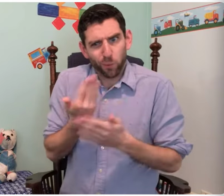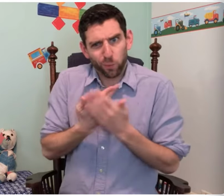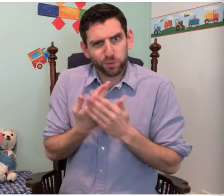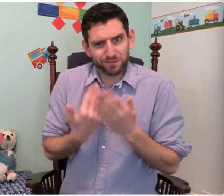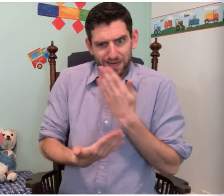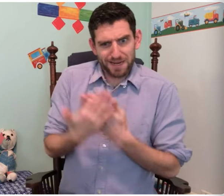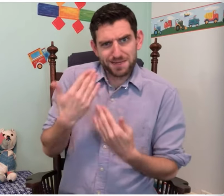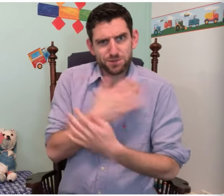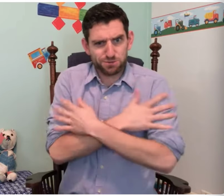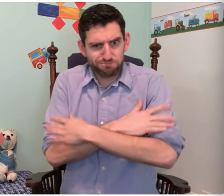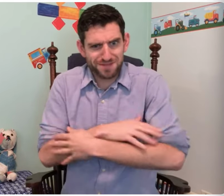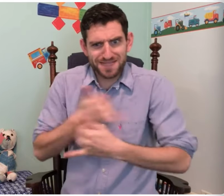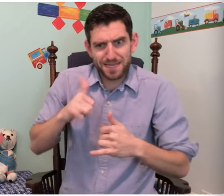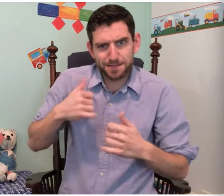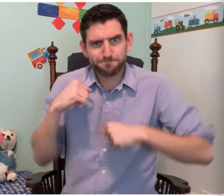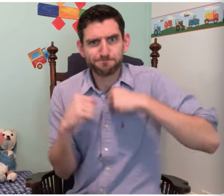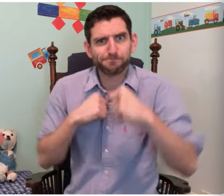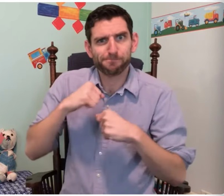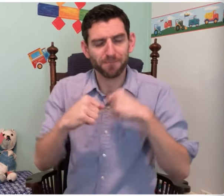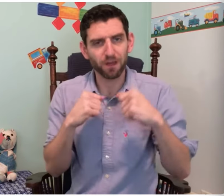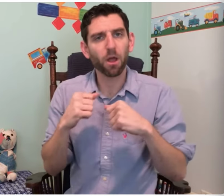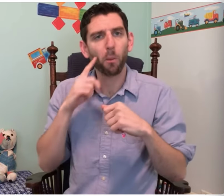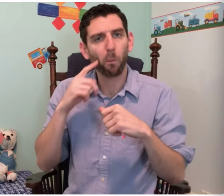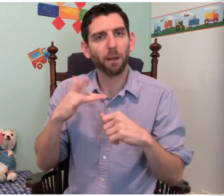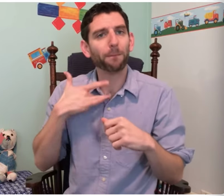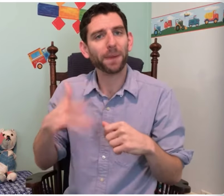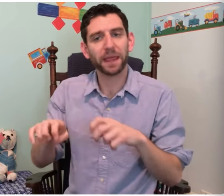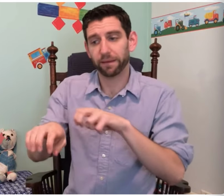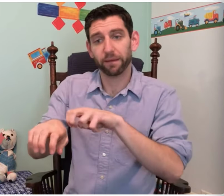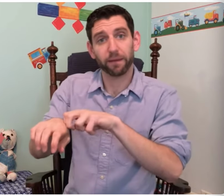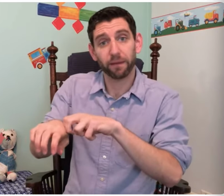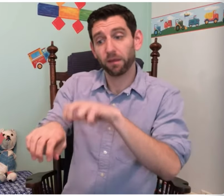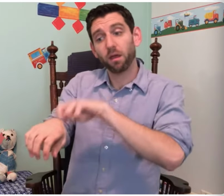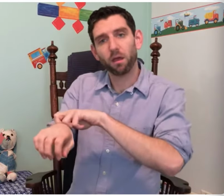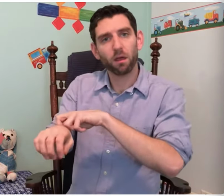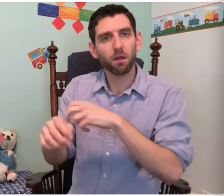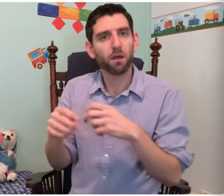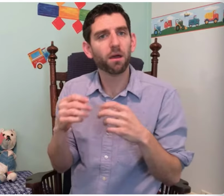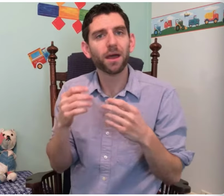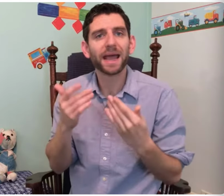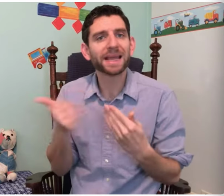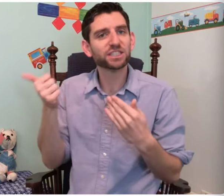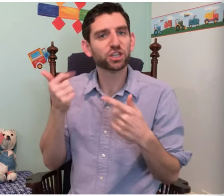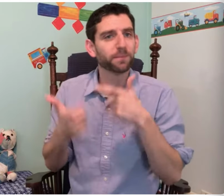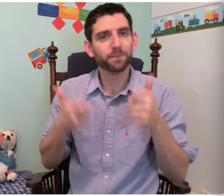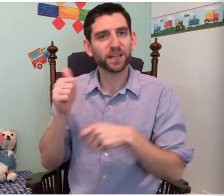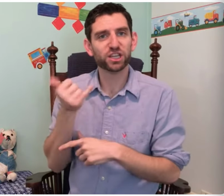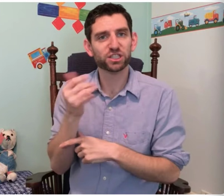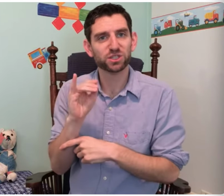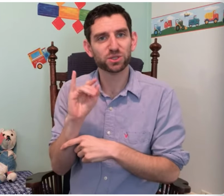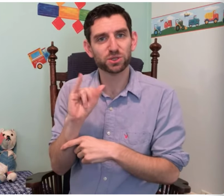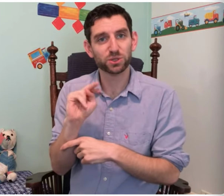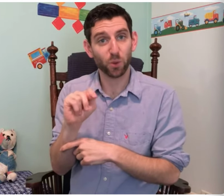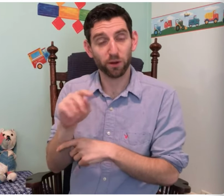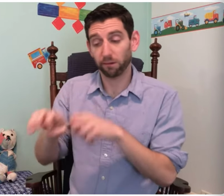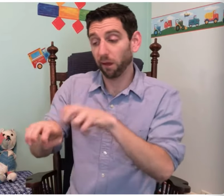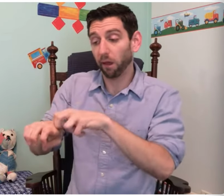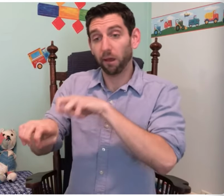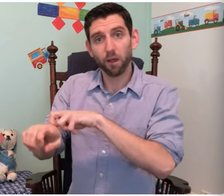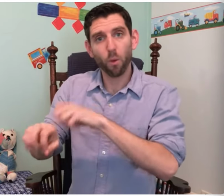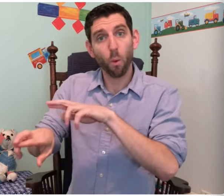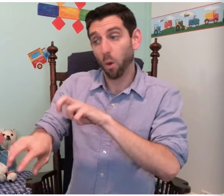Children don't know how to use their hands, arms, and body properly when it comes to sign language, so they'll move up